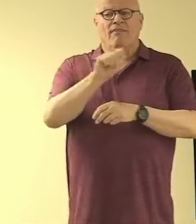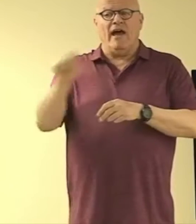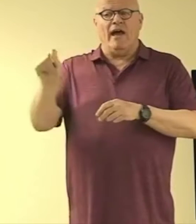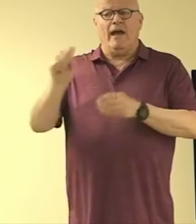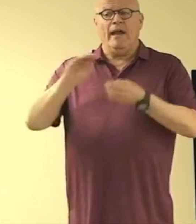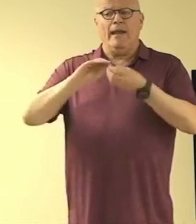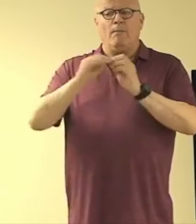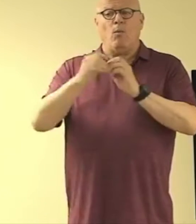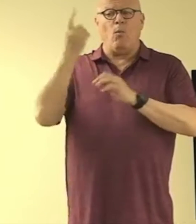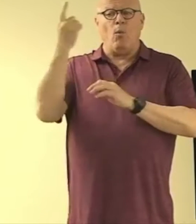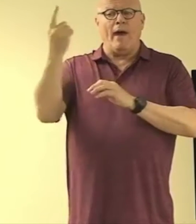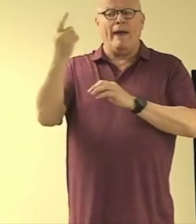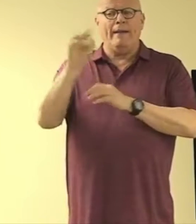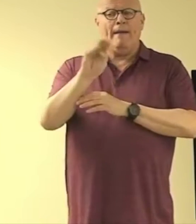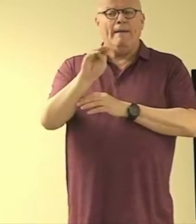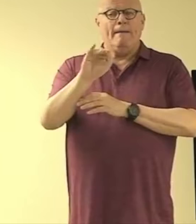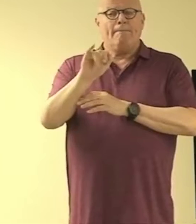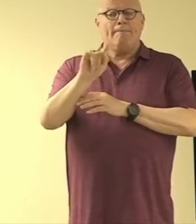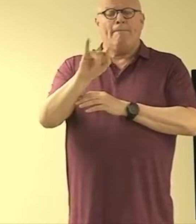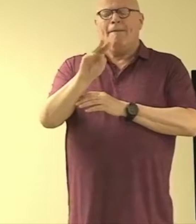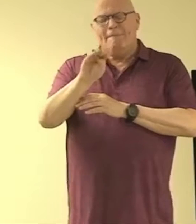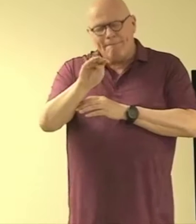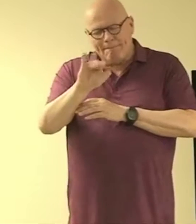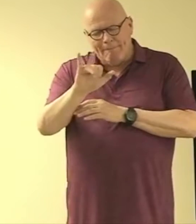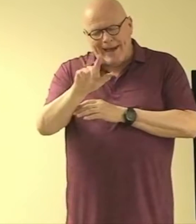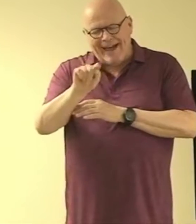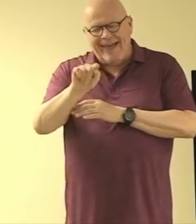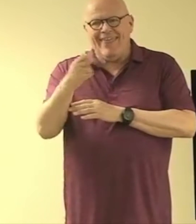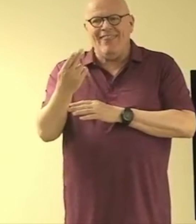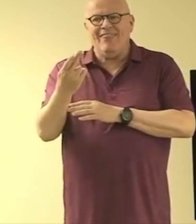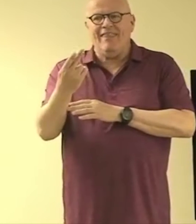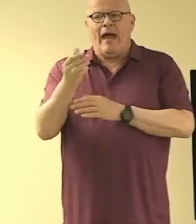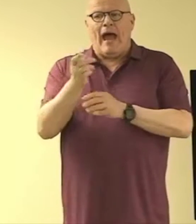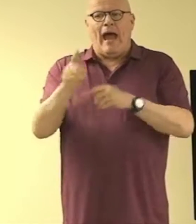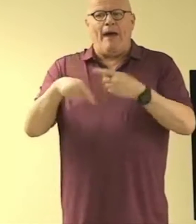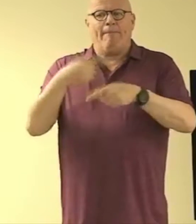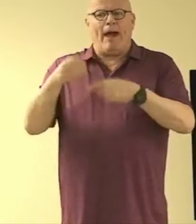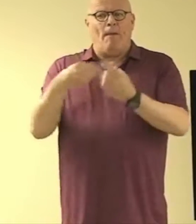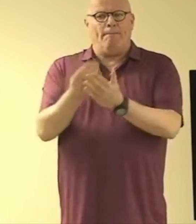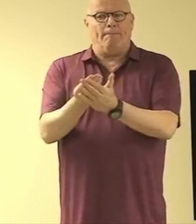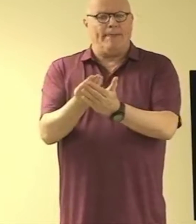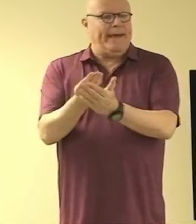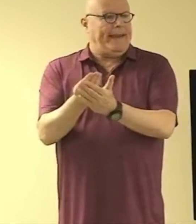and it's entitled, The Number One Myth About Money.